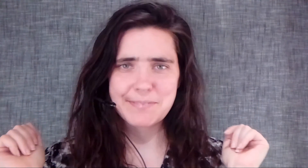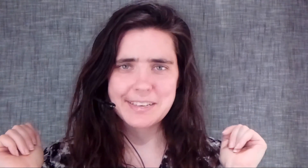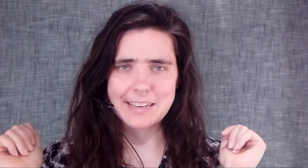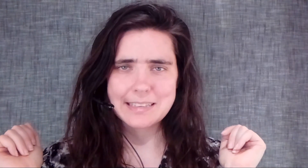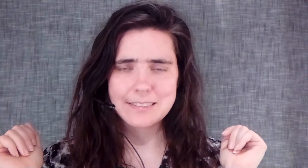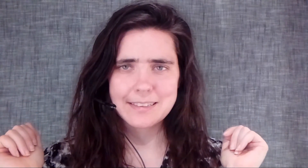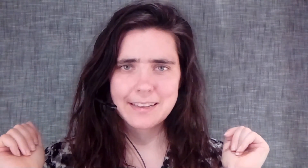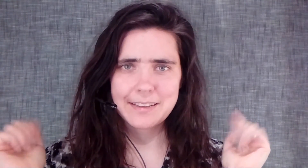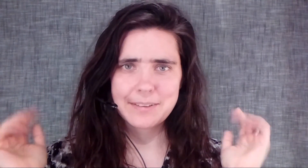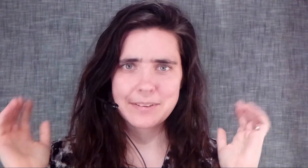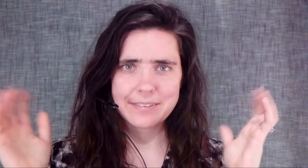my next